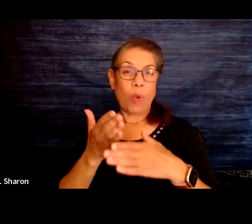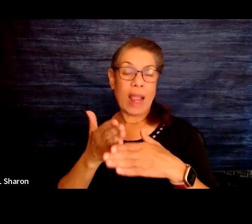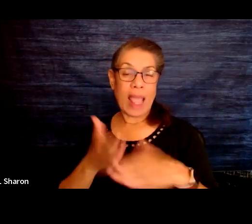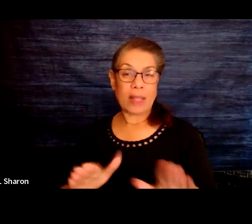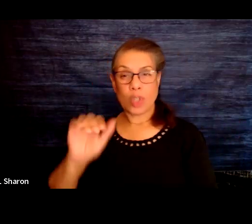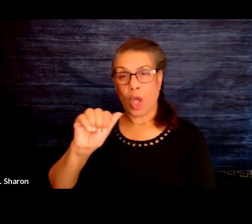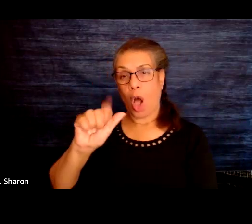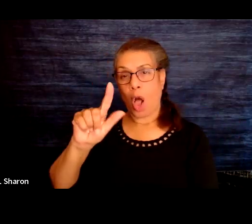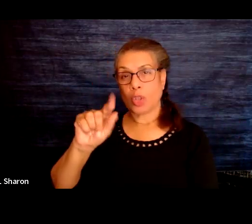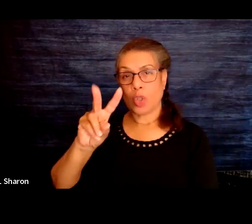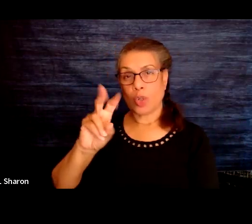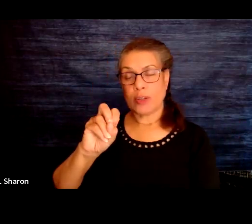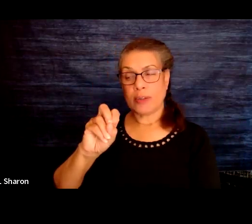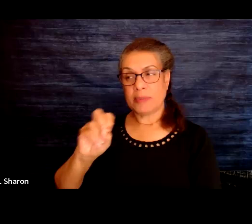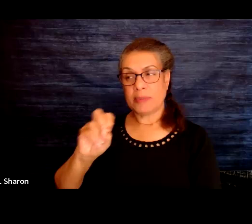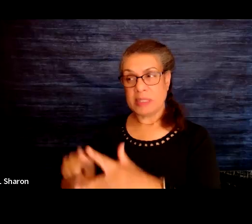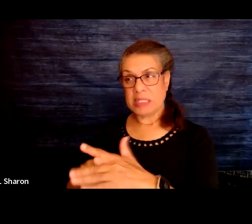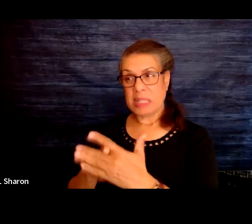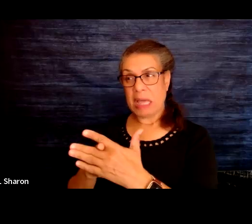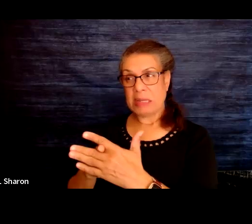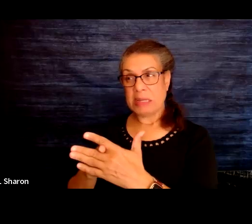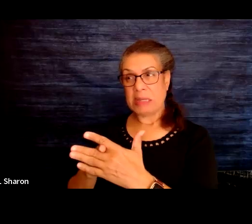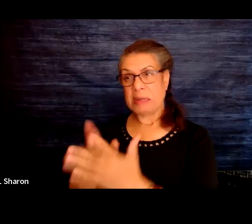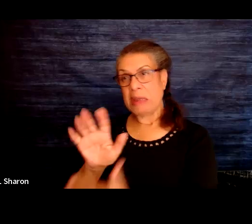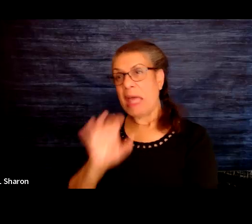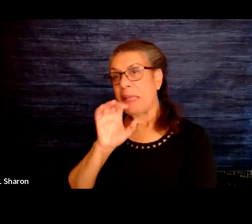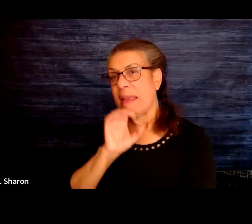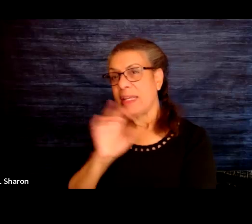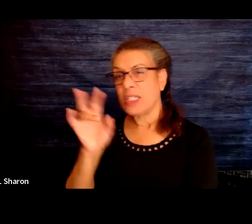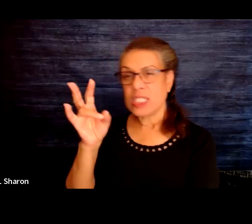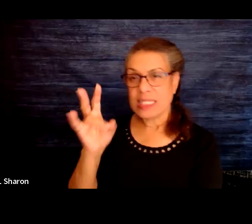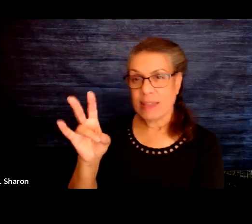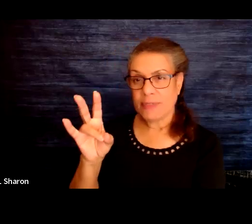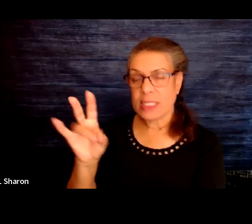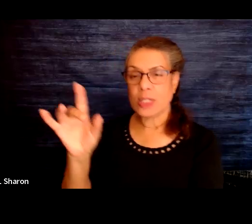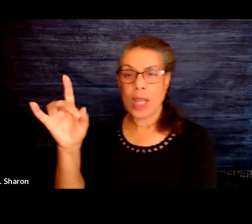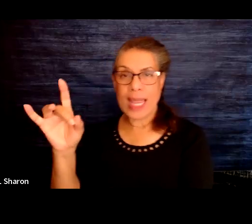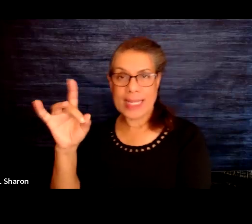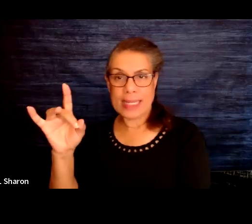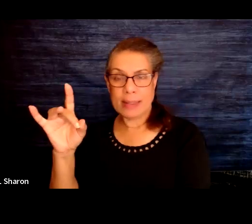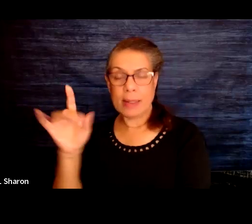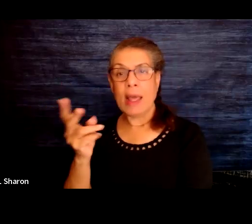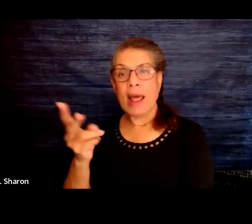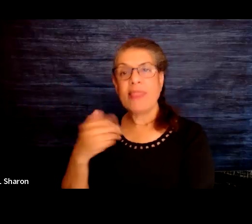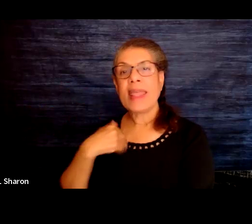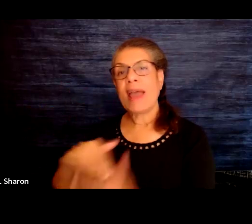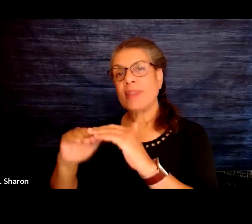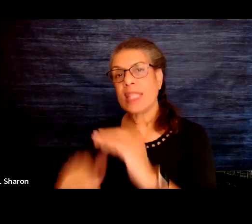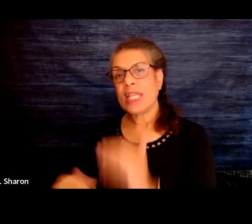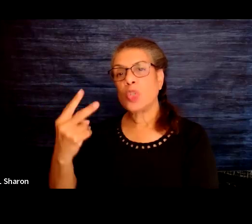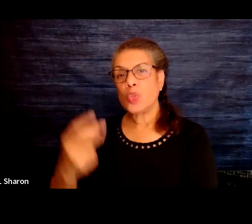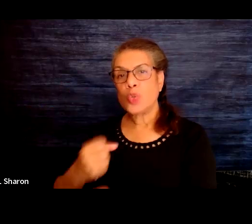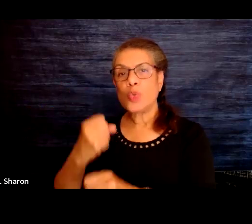alternative ed student enters their alt ed setting at about 17 or 18 years old and typically has less than 2 years of high school credit